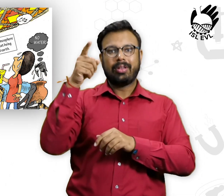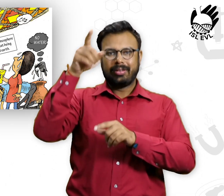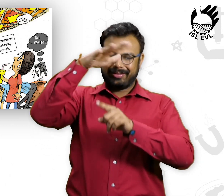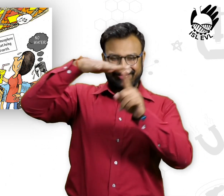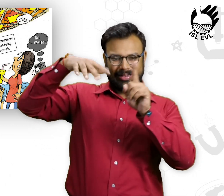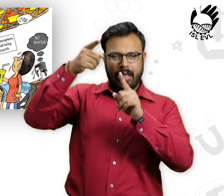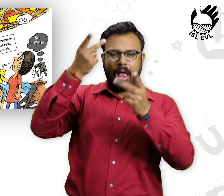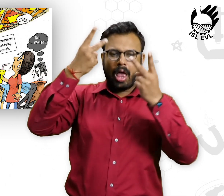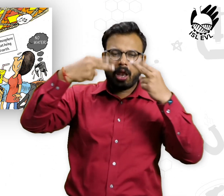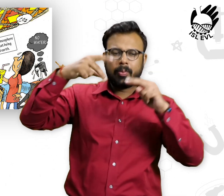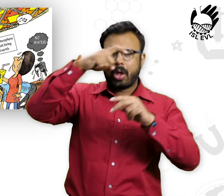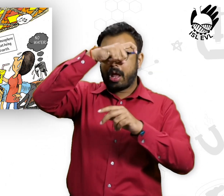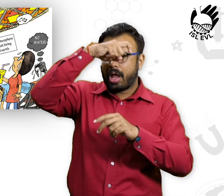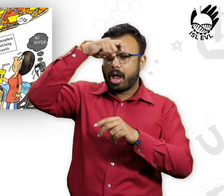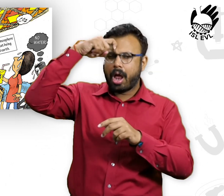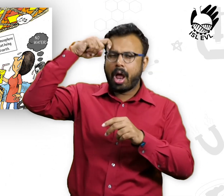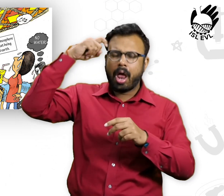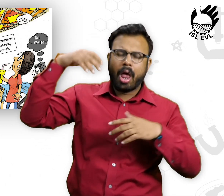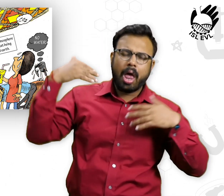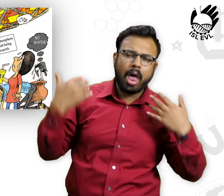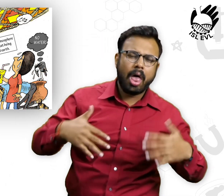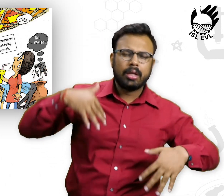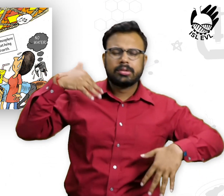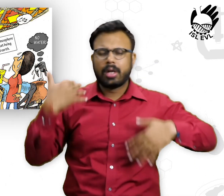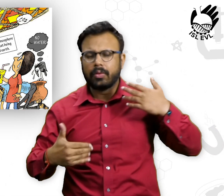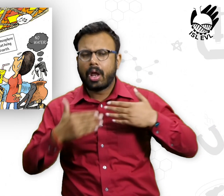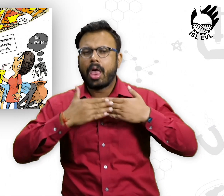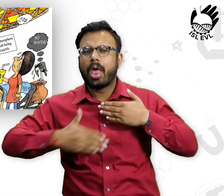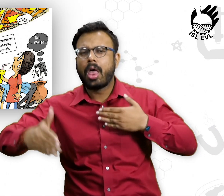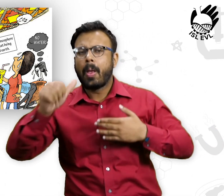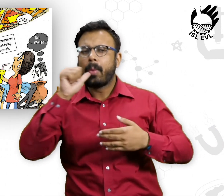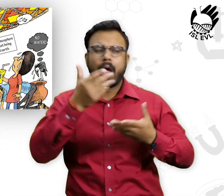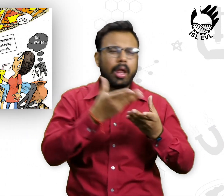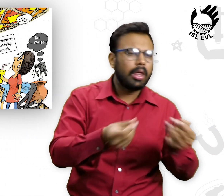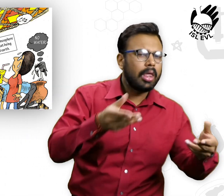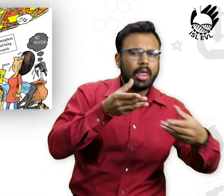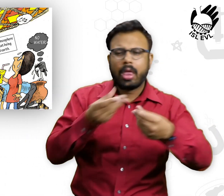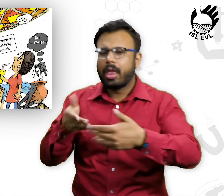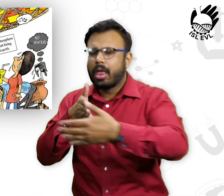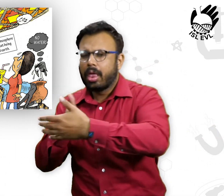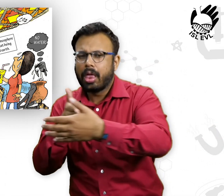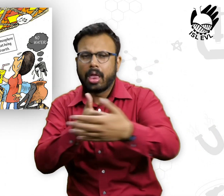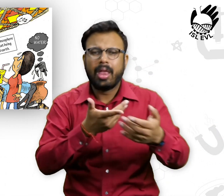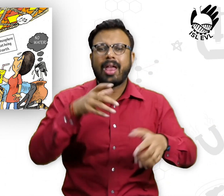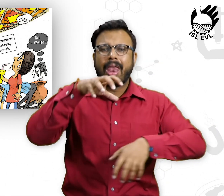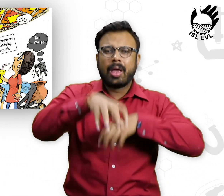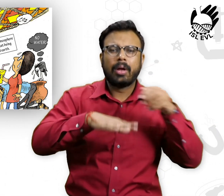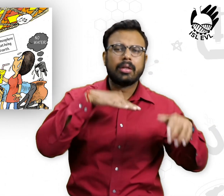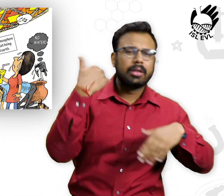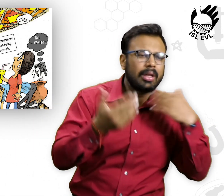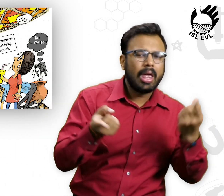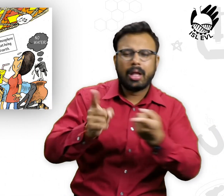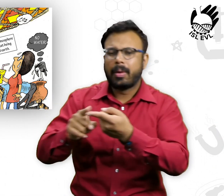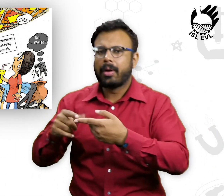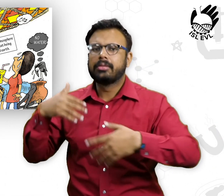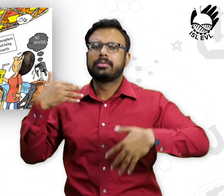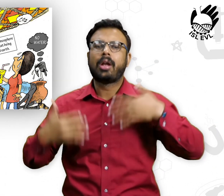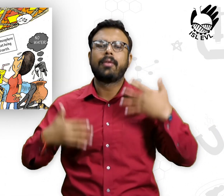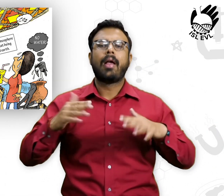Earth, which has brought about many detrimental consequences for various kinds of living